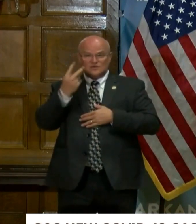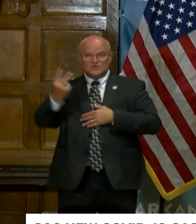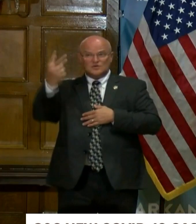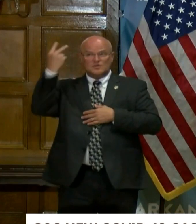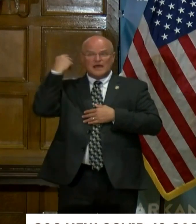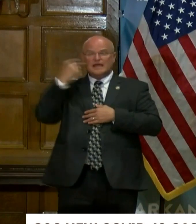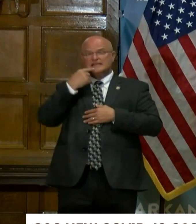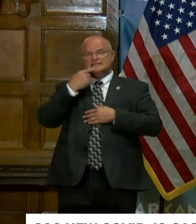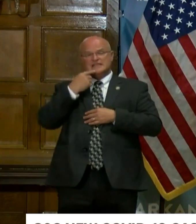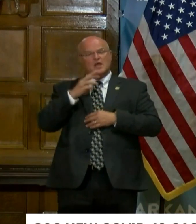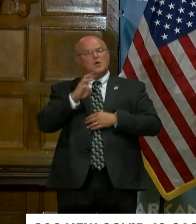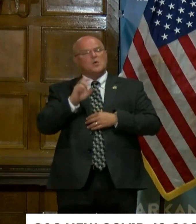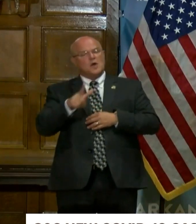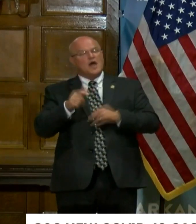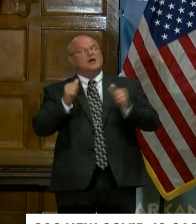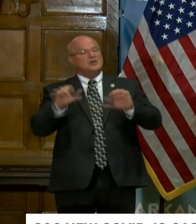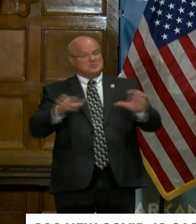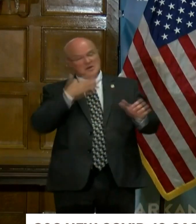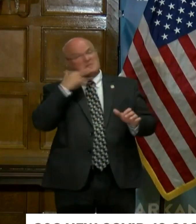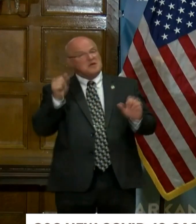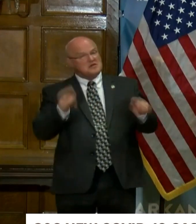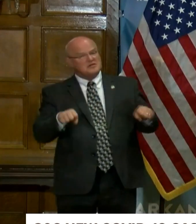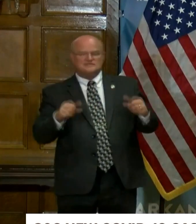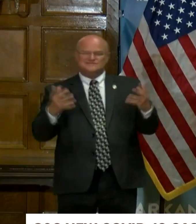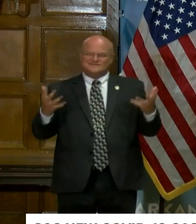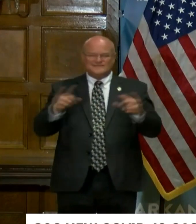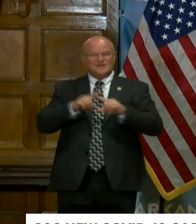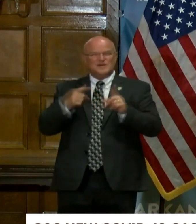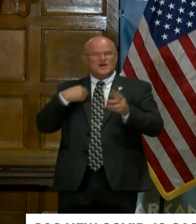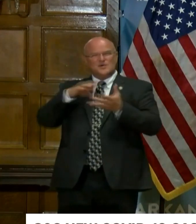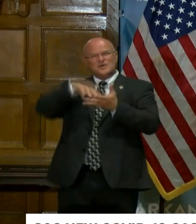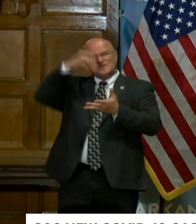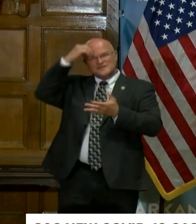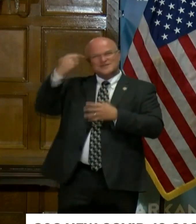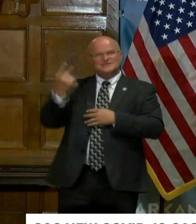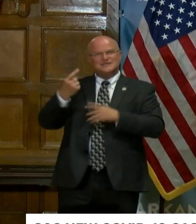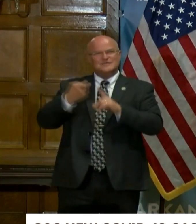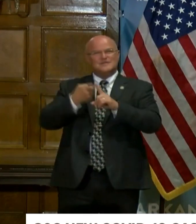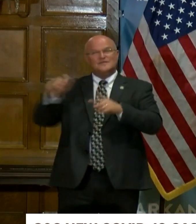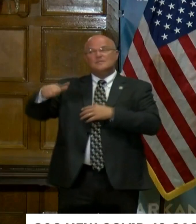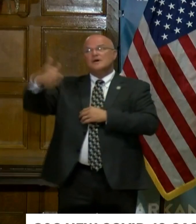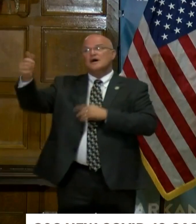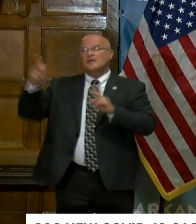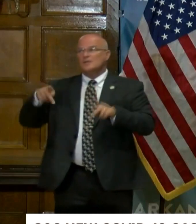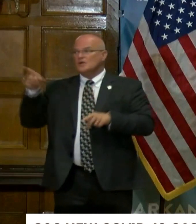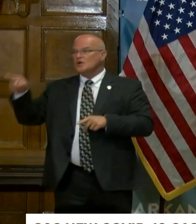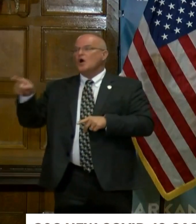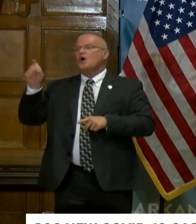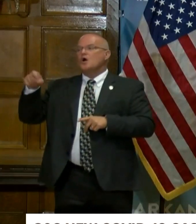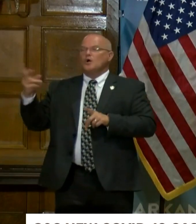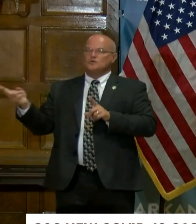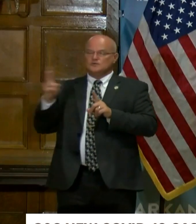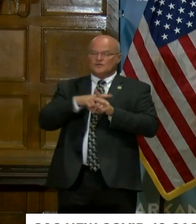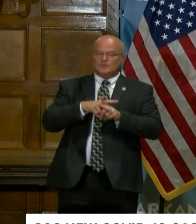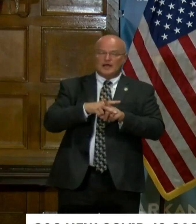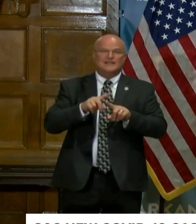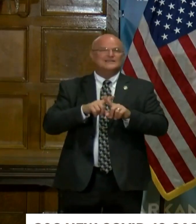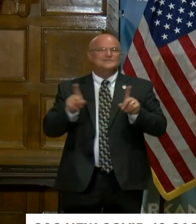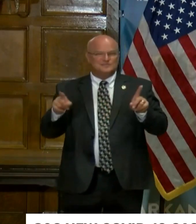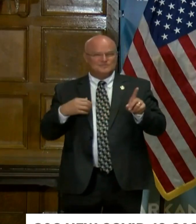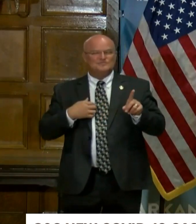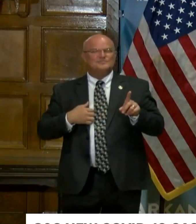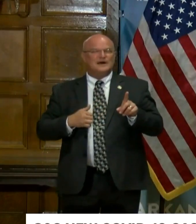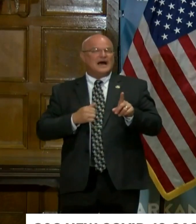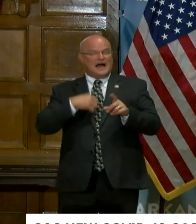at this and say, well, this could have been done better. We learned something from someone else that we should have applied. And